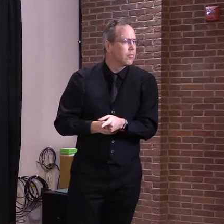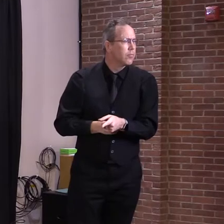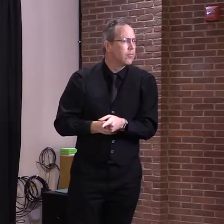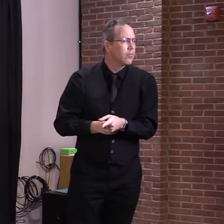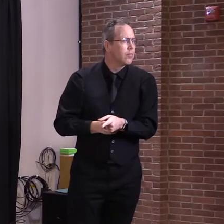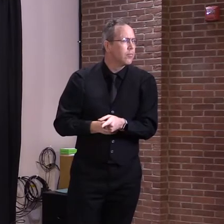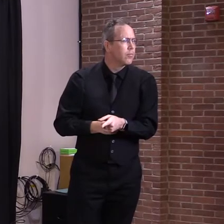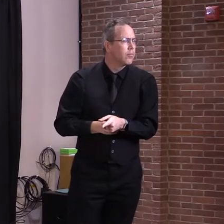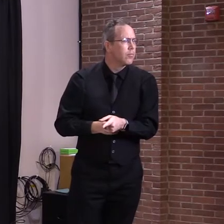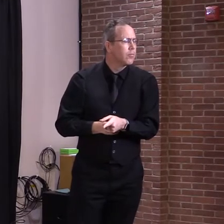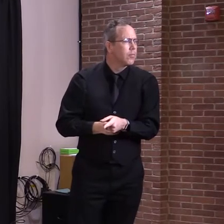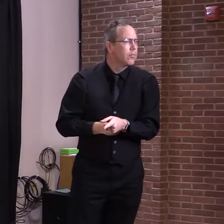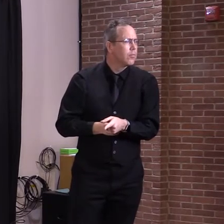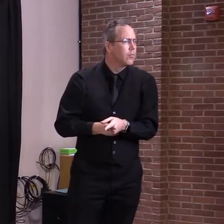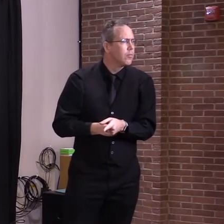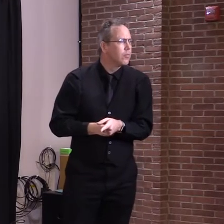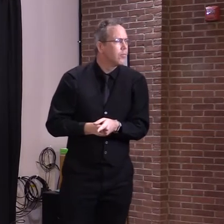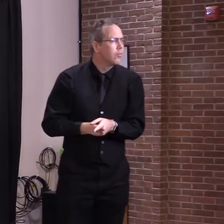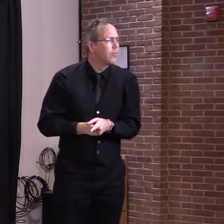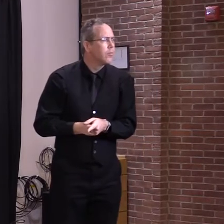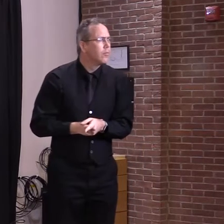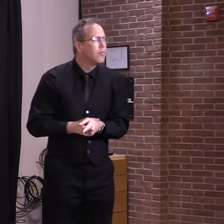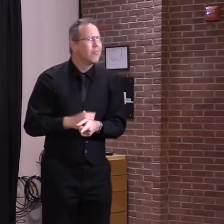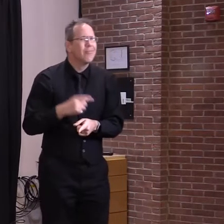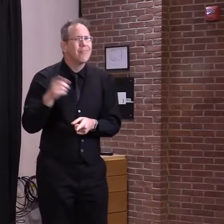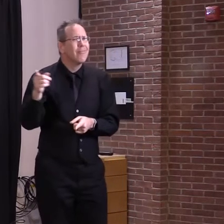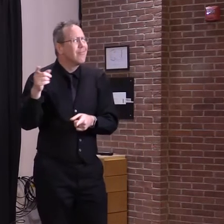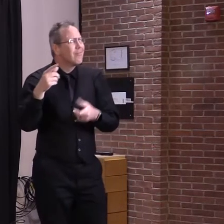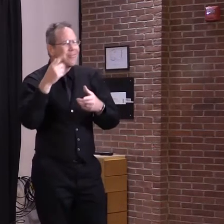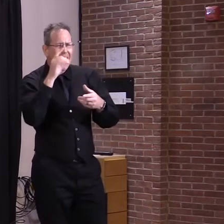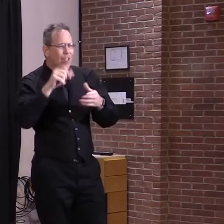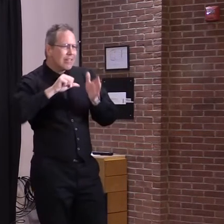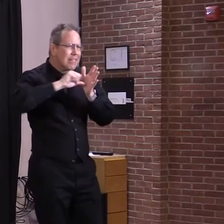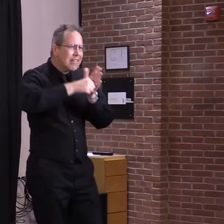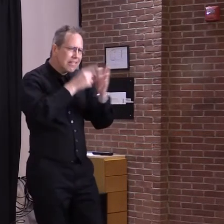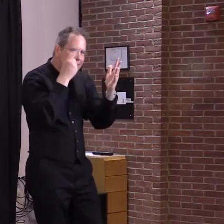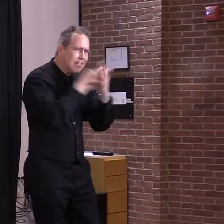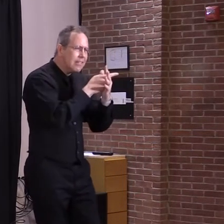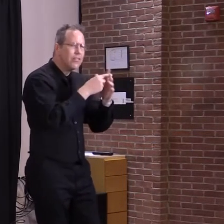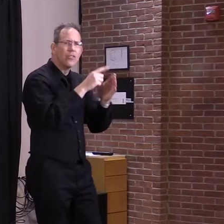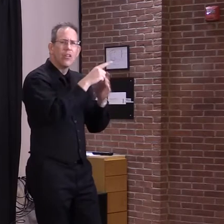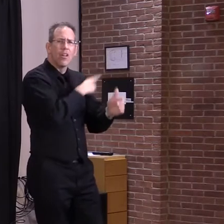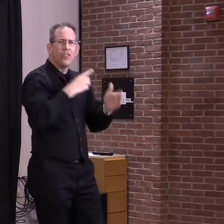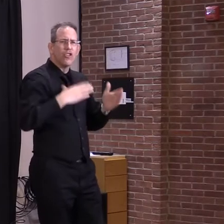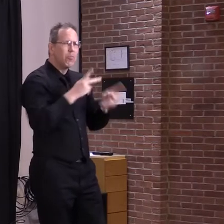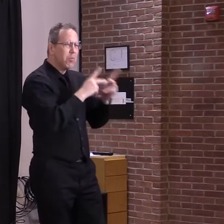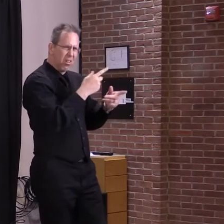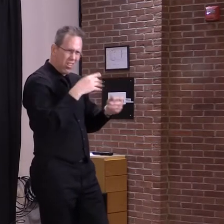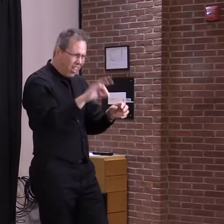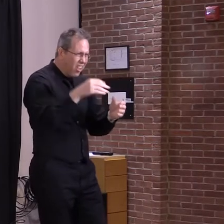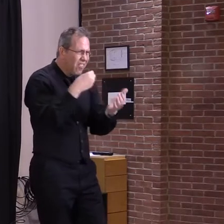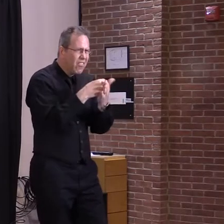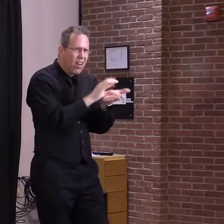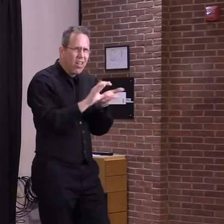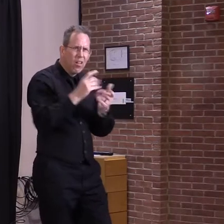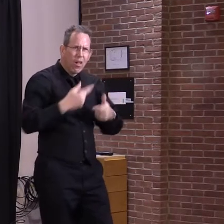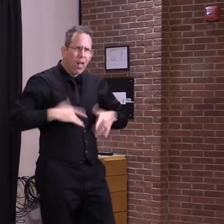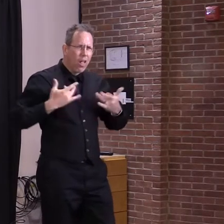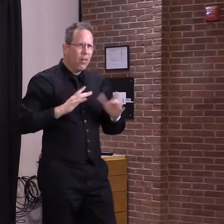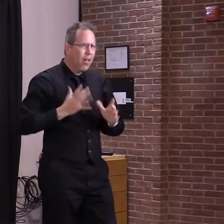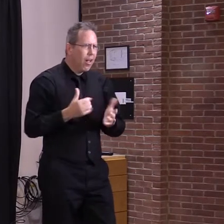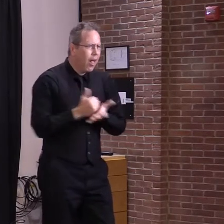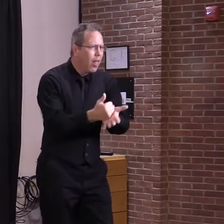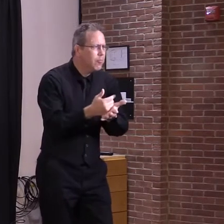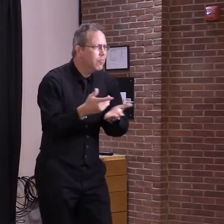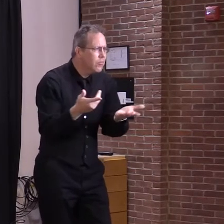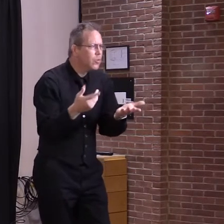this, hey folks, we got a problem we have to work out here, or is this, we got a problem here, this